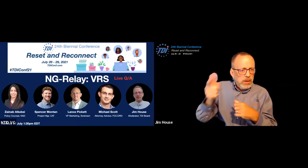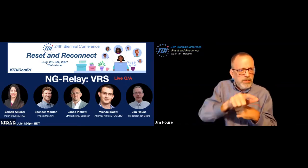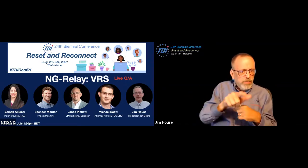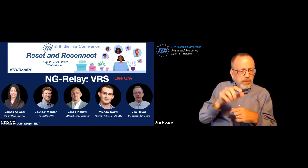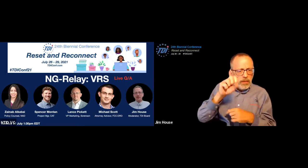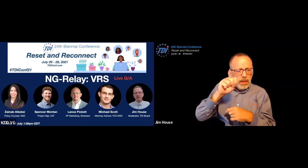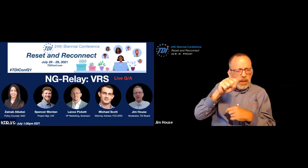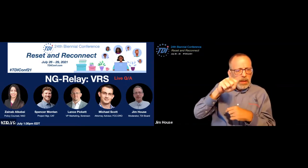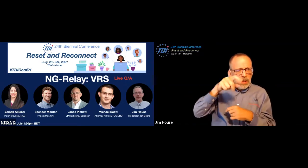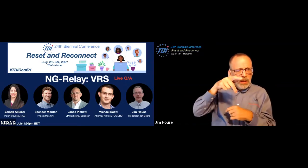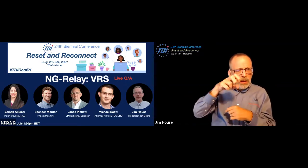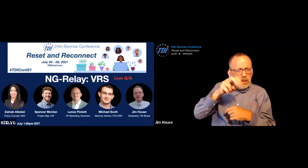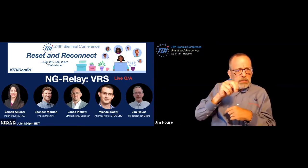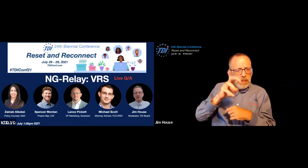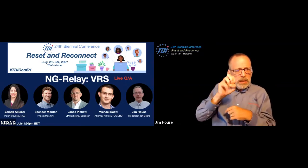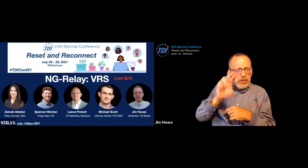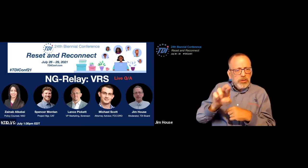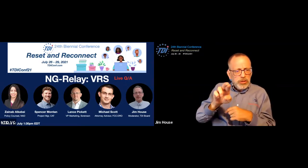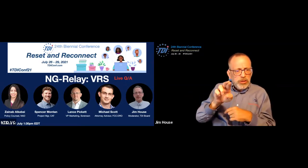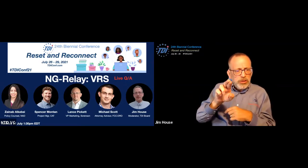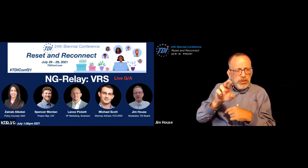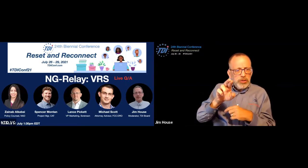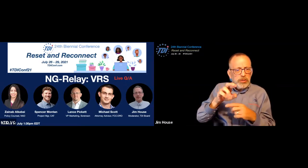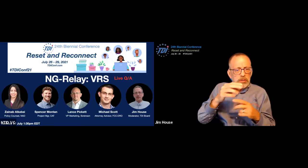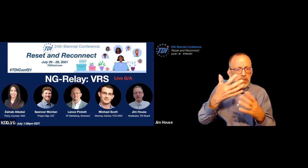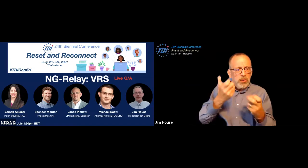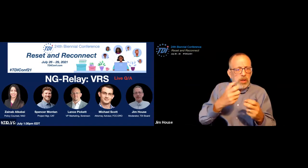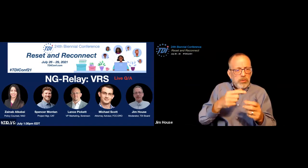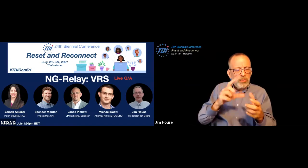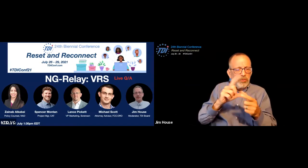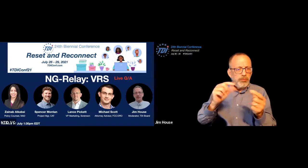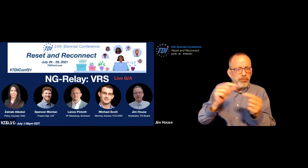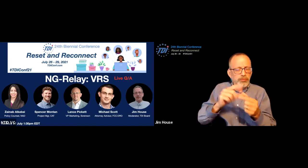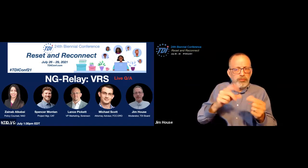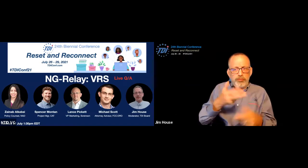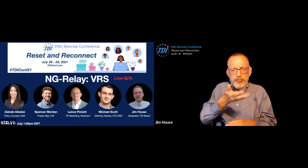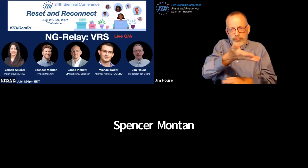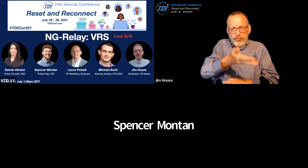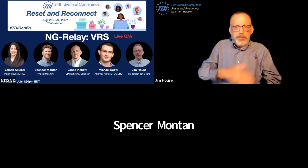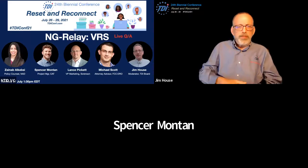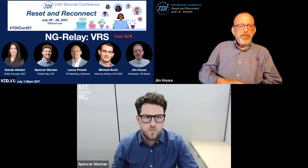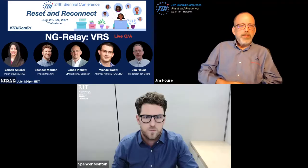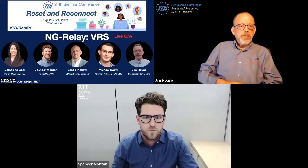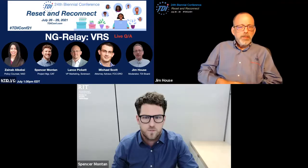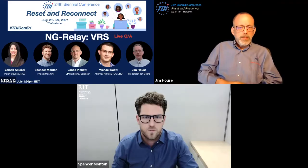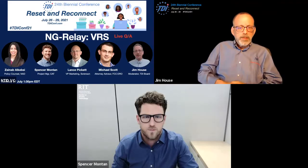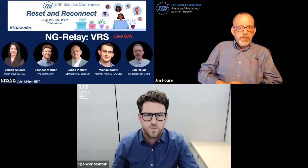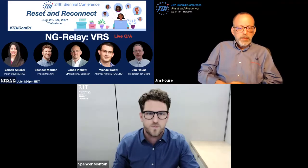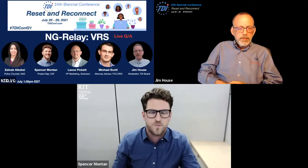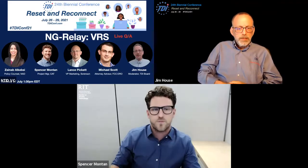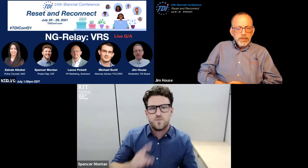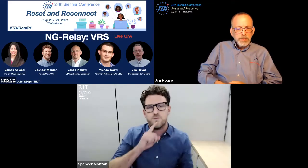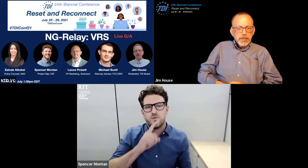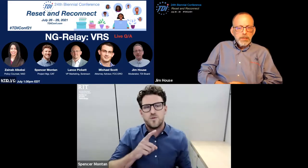We will be addressing some of these later in the discussion, but right now, Spencer, Montan, do you want to make any